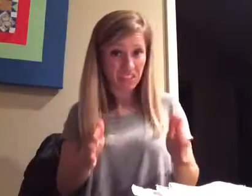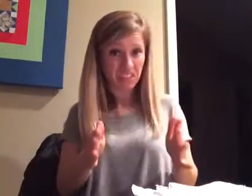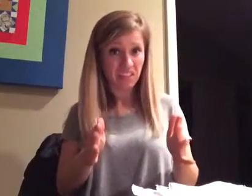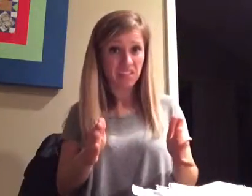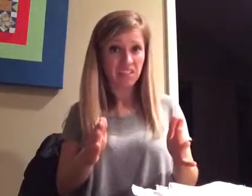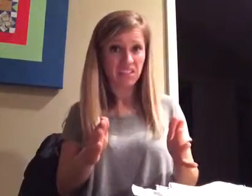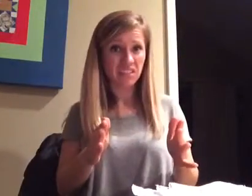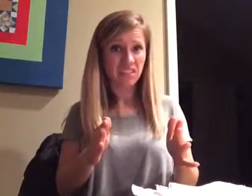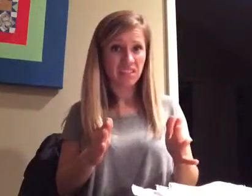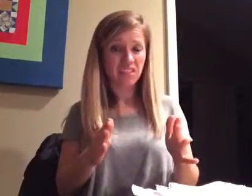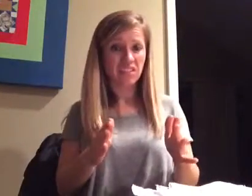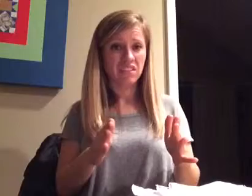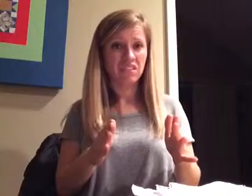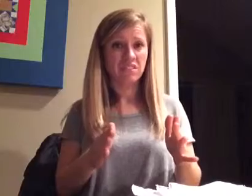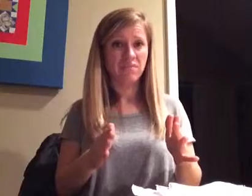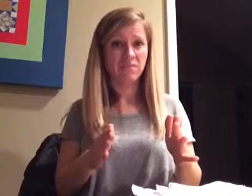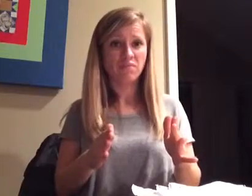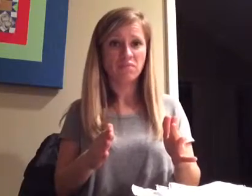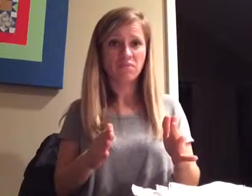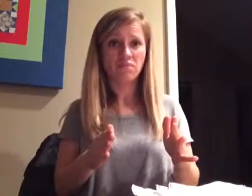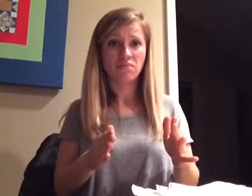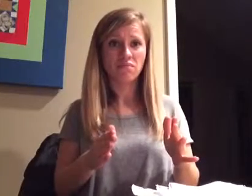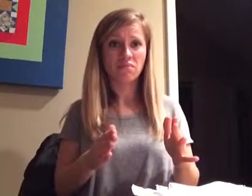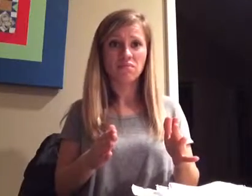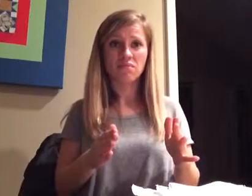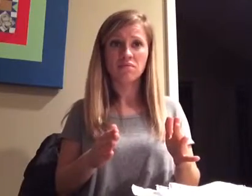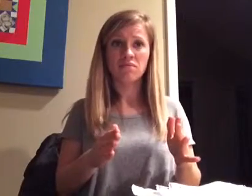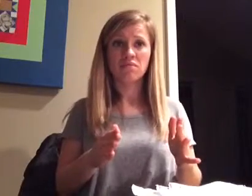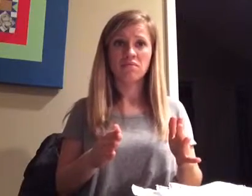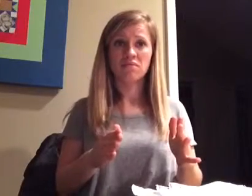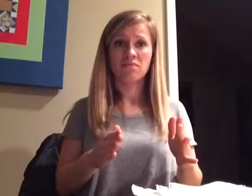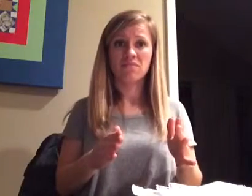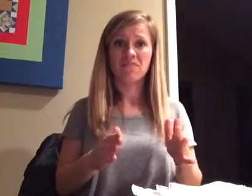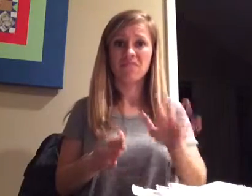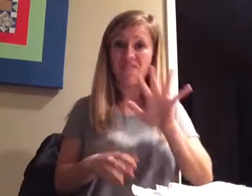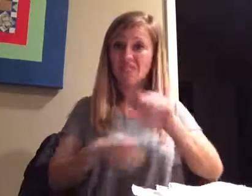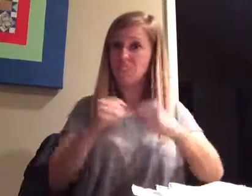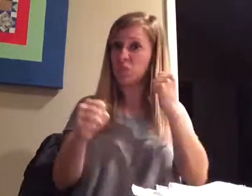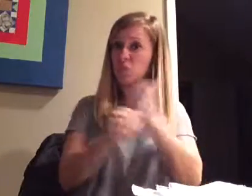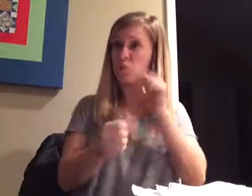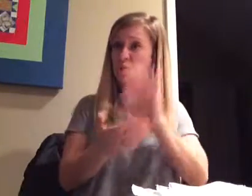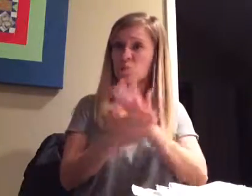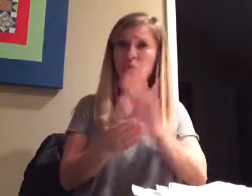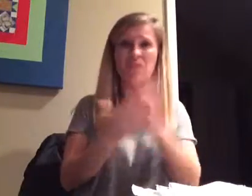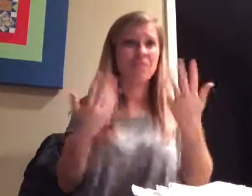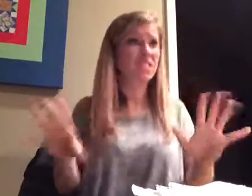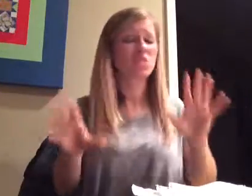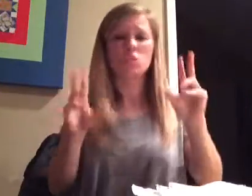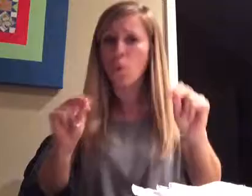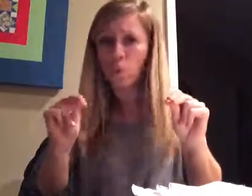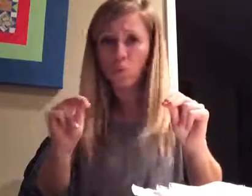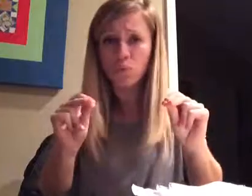more than the entire population of Michigan, have not finished 5 years of school.